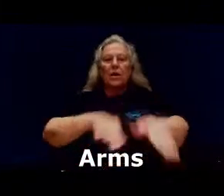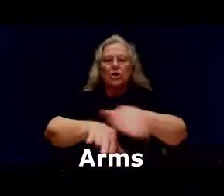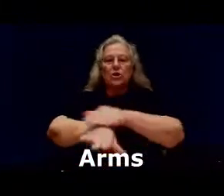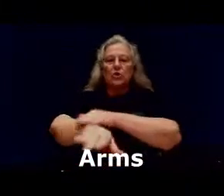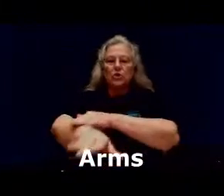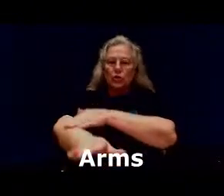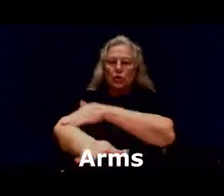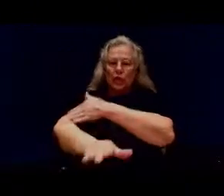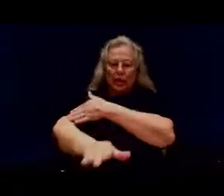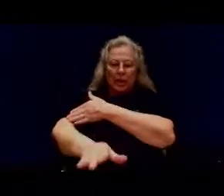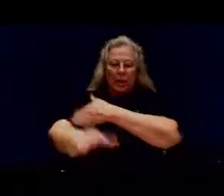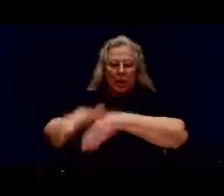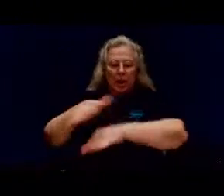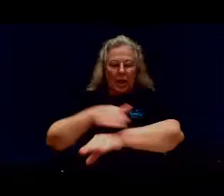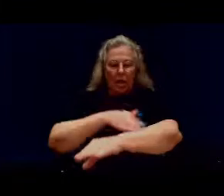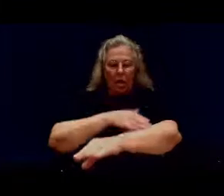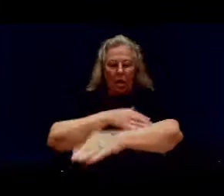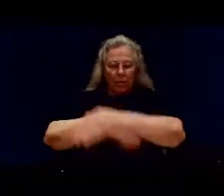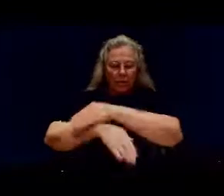touching or circling. Arms.